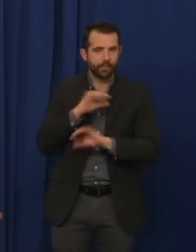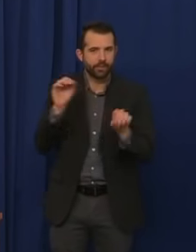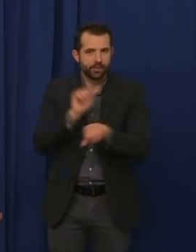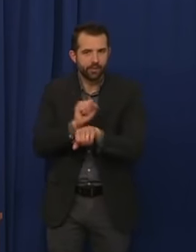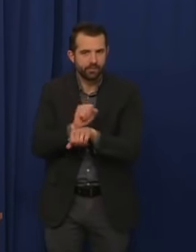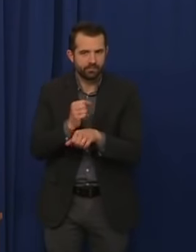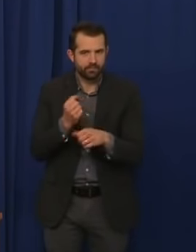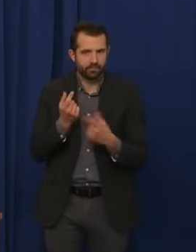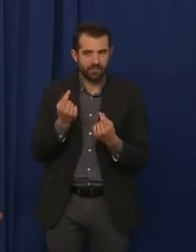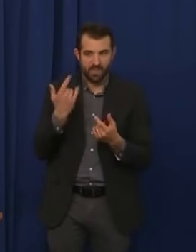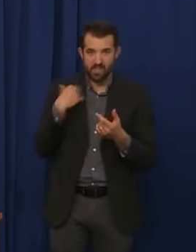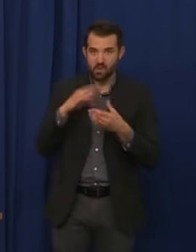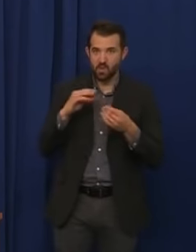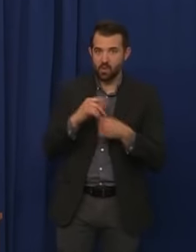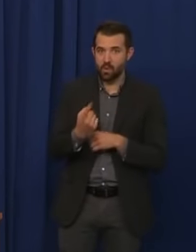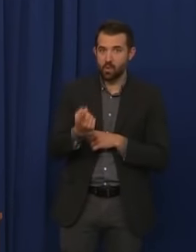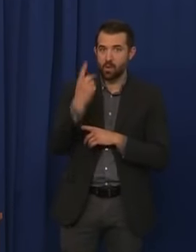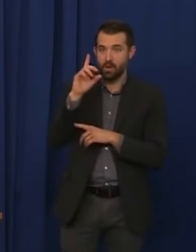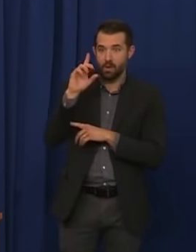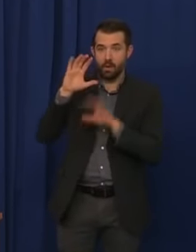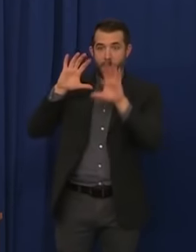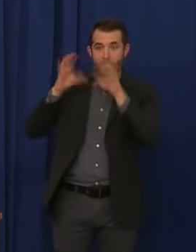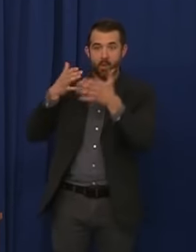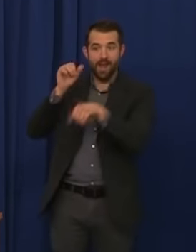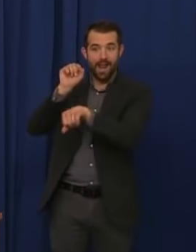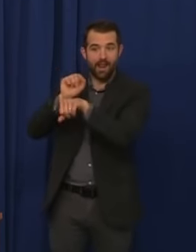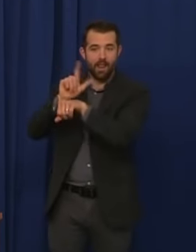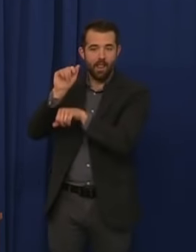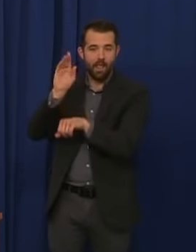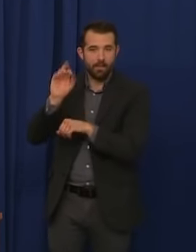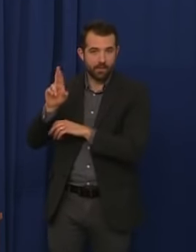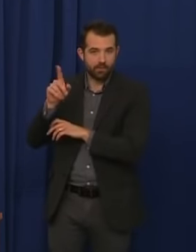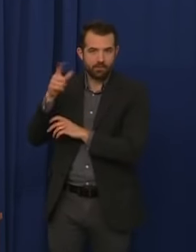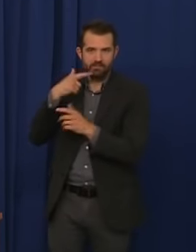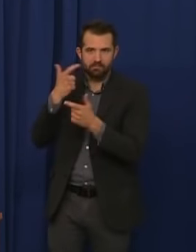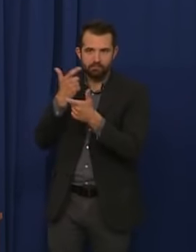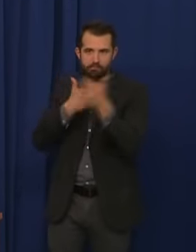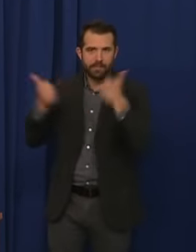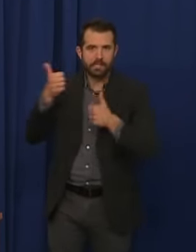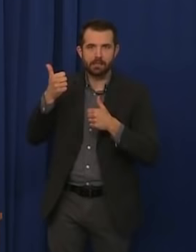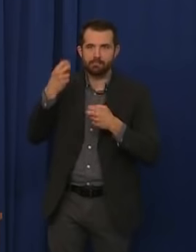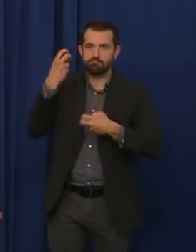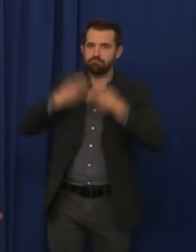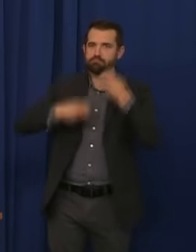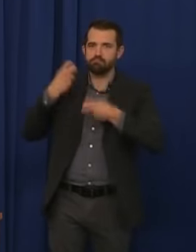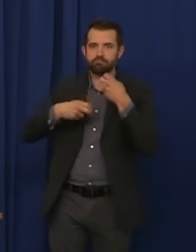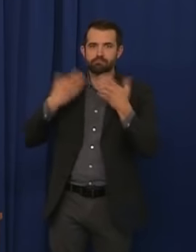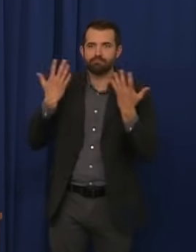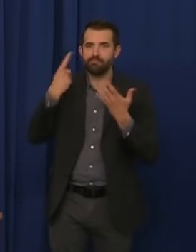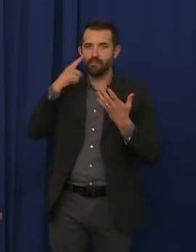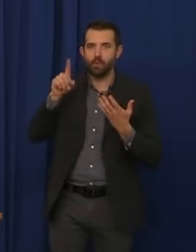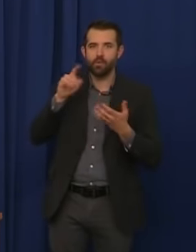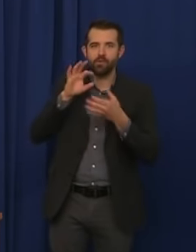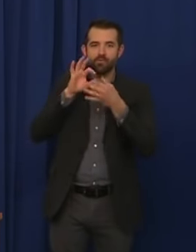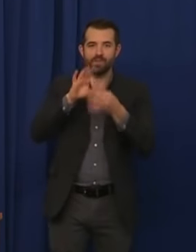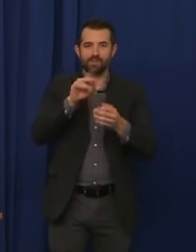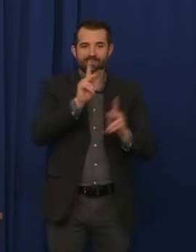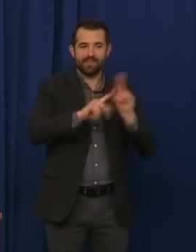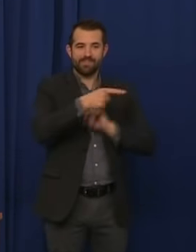by Department of Labor that the biggest obstacle to getting this going, providing benefits for people who are self-employed,